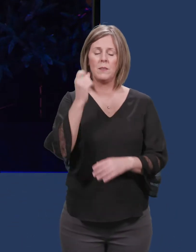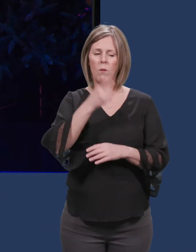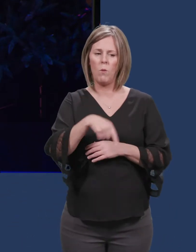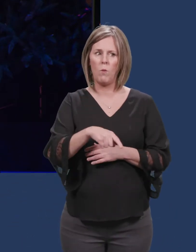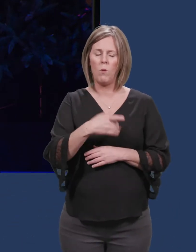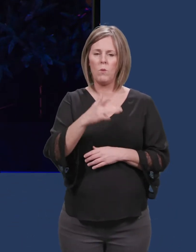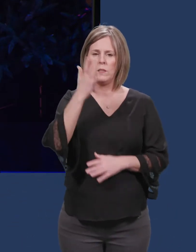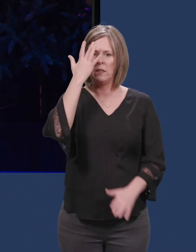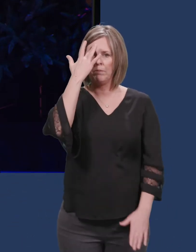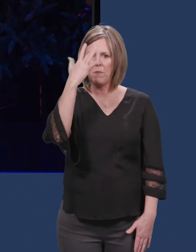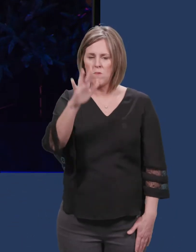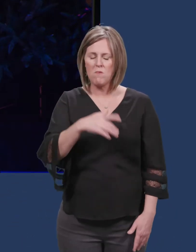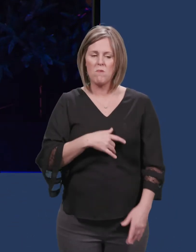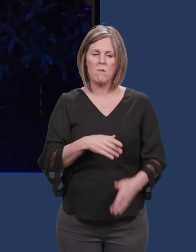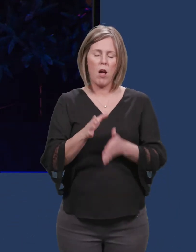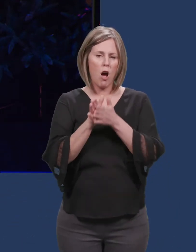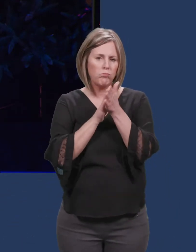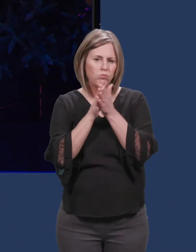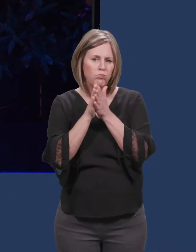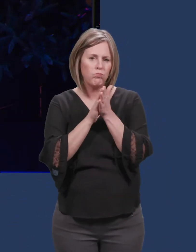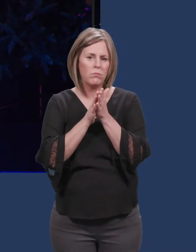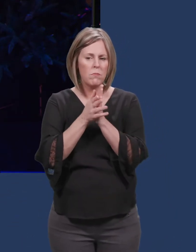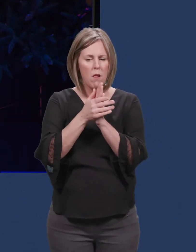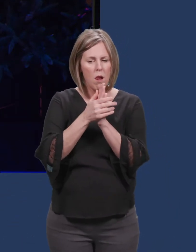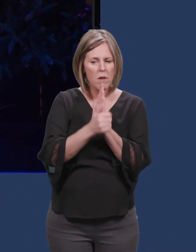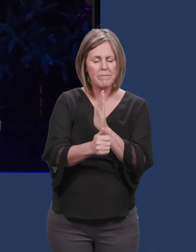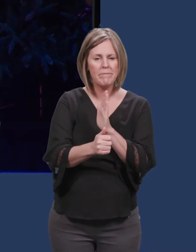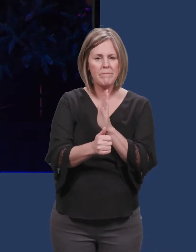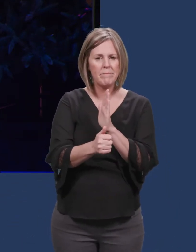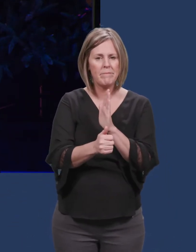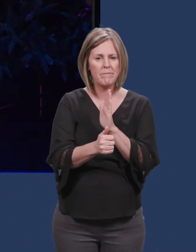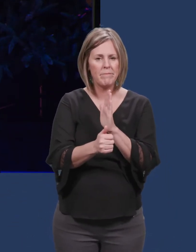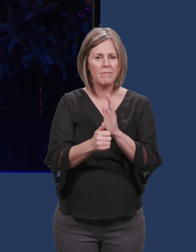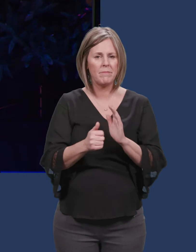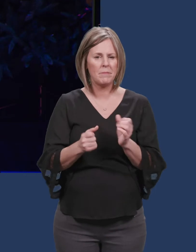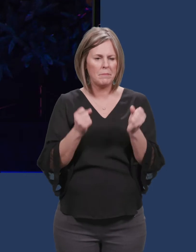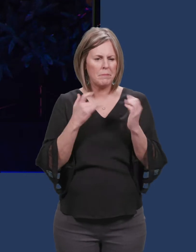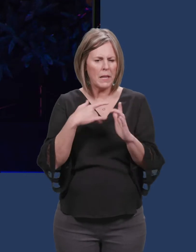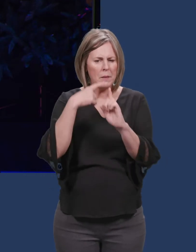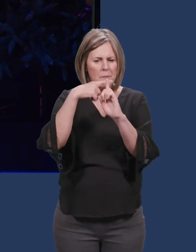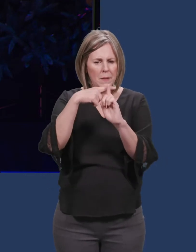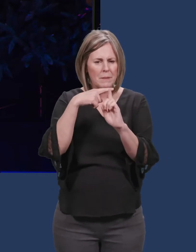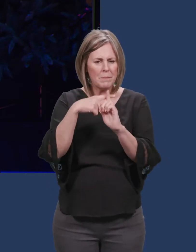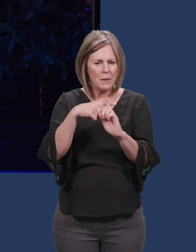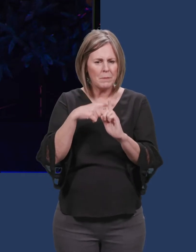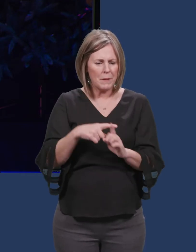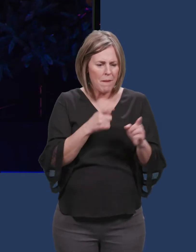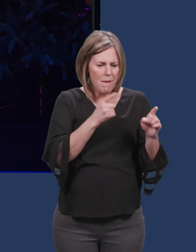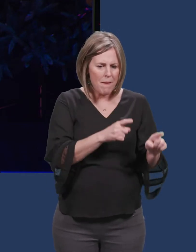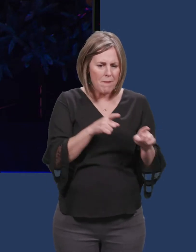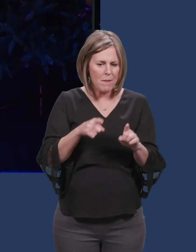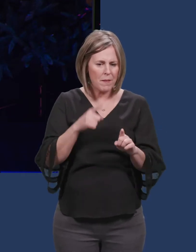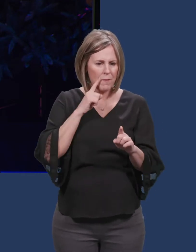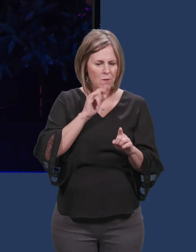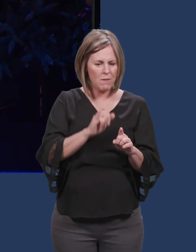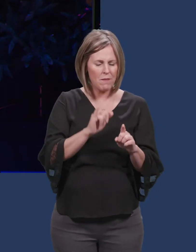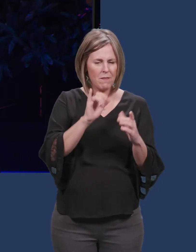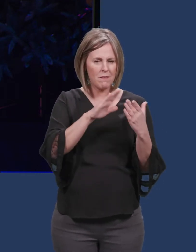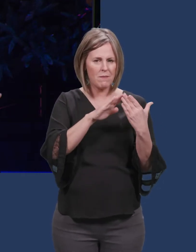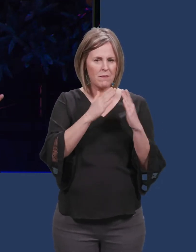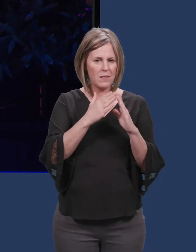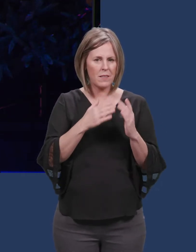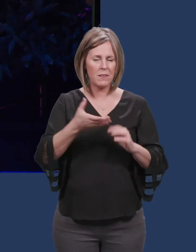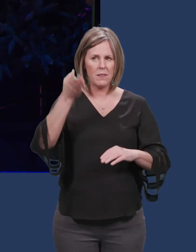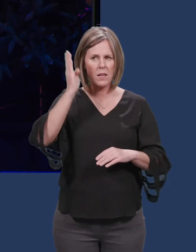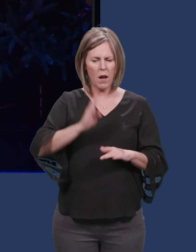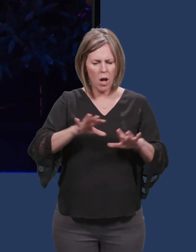smart, ambitious, capable, competent, and lots of really good things were happening in this city and in this church.